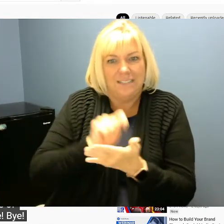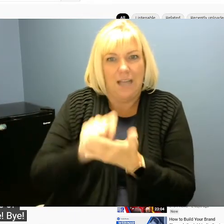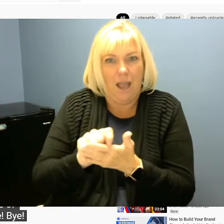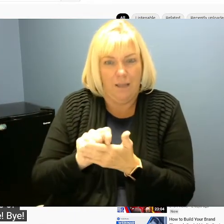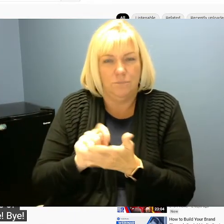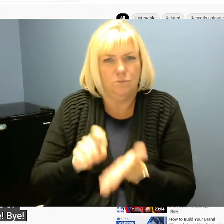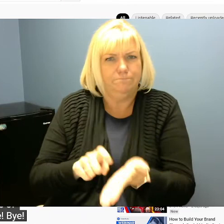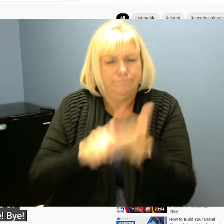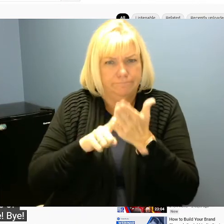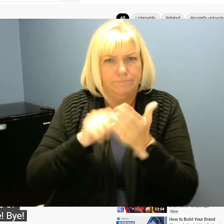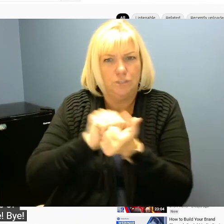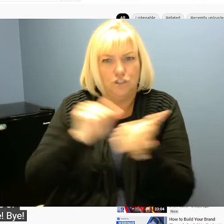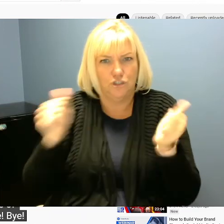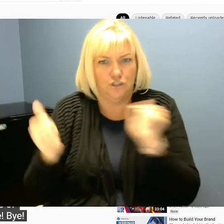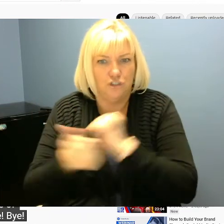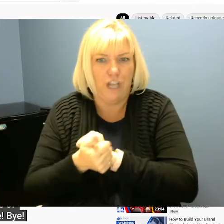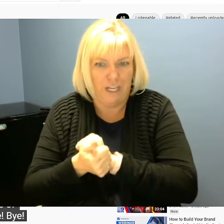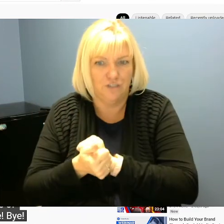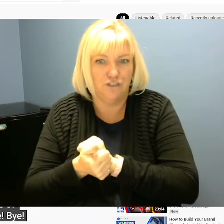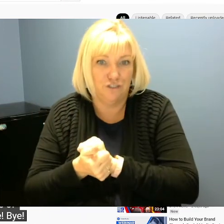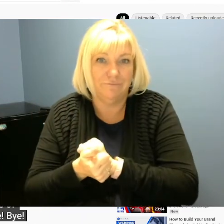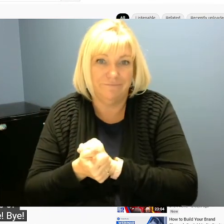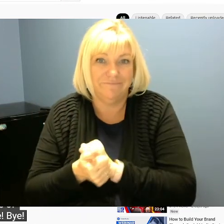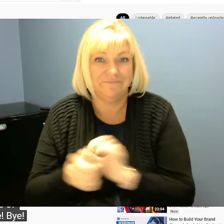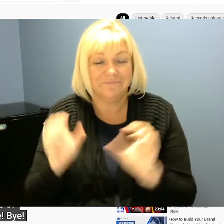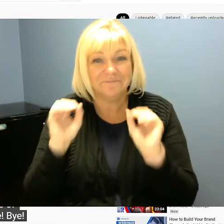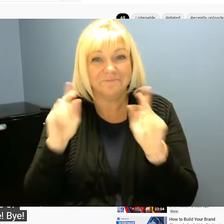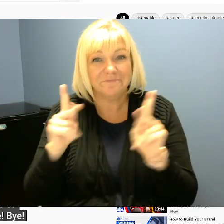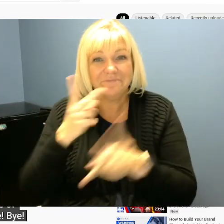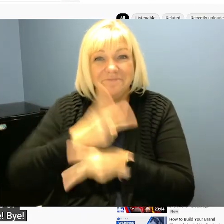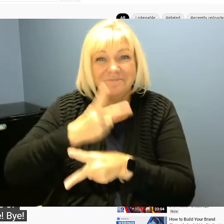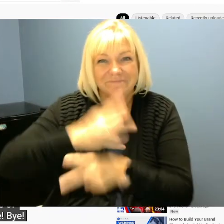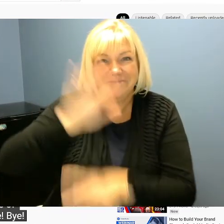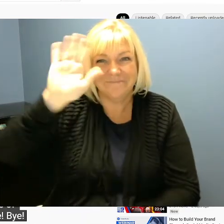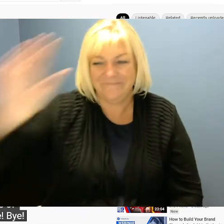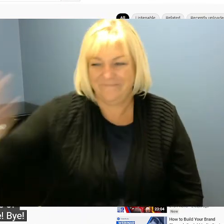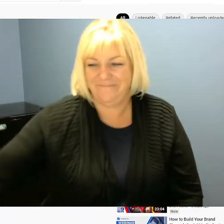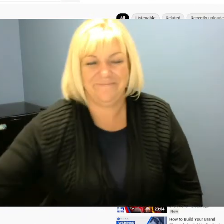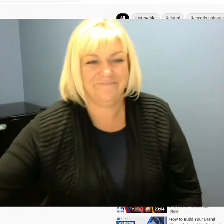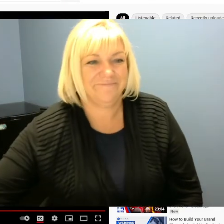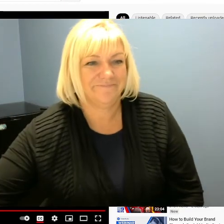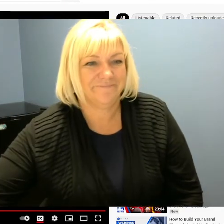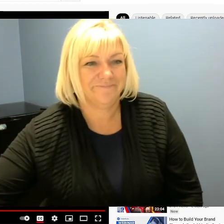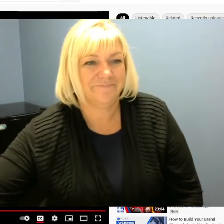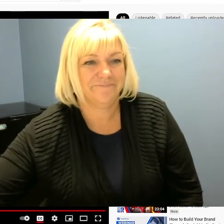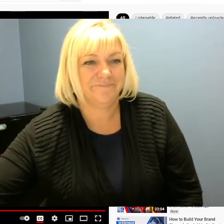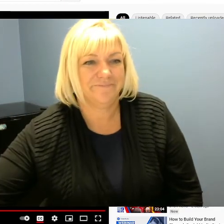to demand change. Okay, take care. Bye-bye.